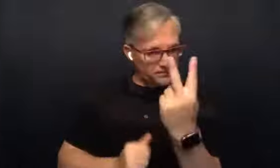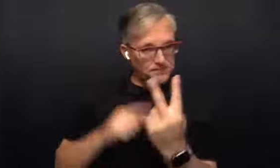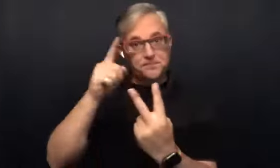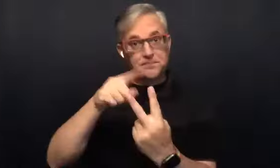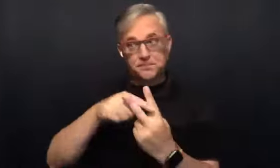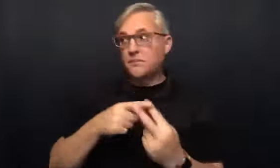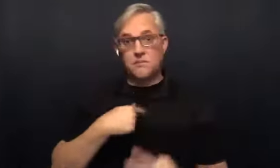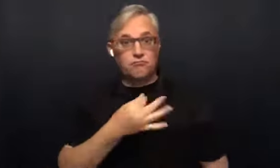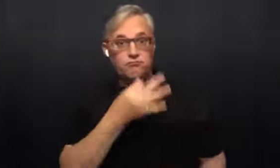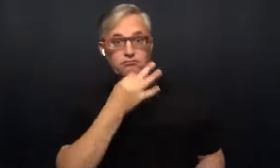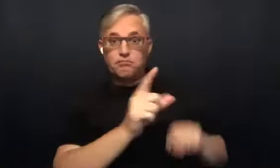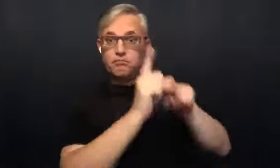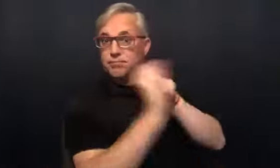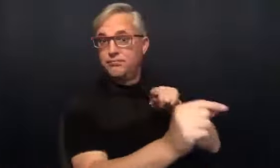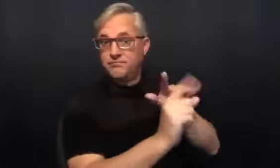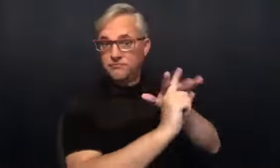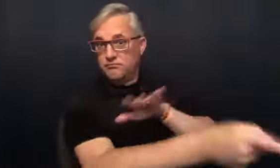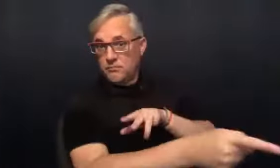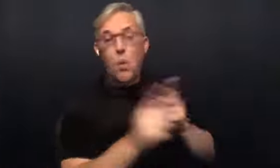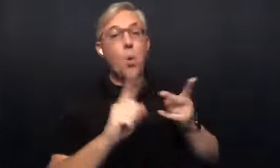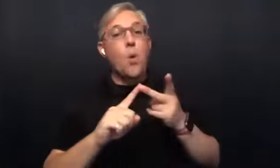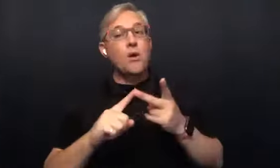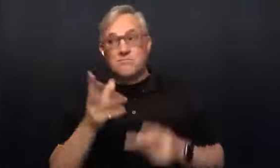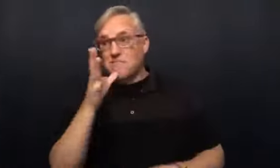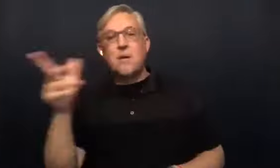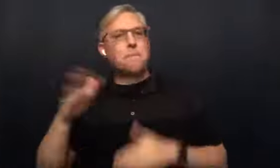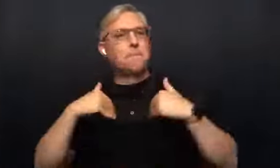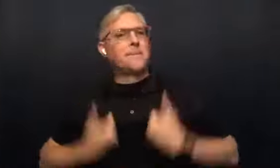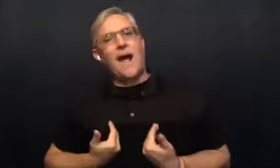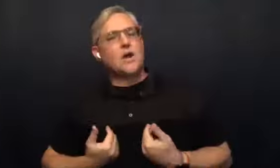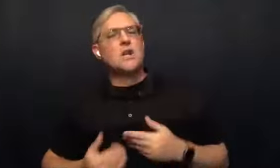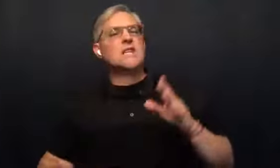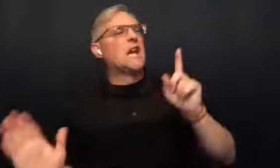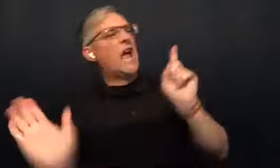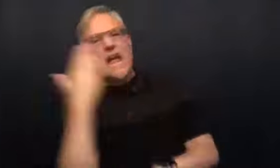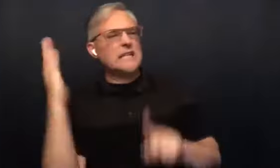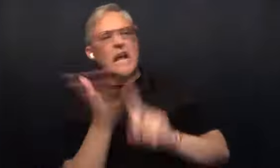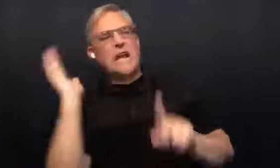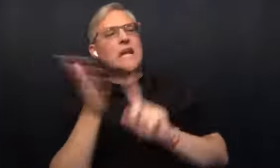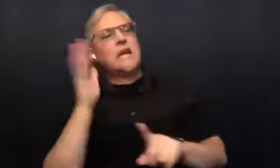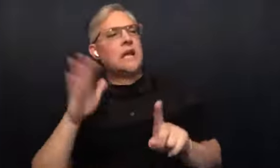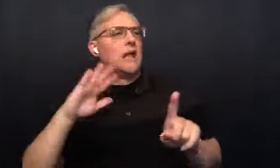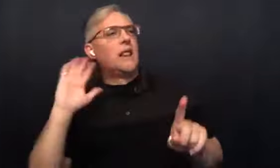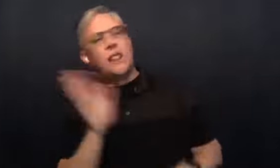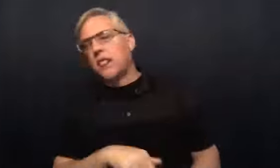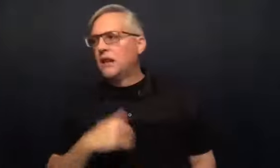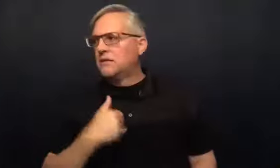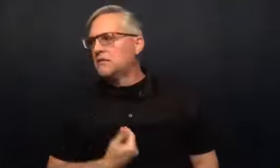two, mom would get tired of hitting you. She was the type of mother that would ask you to go pick the switch off the tree to beat you